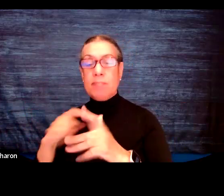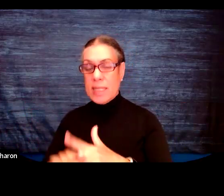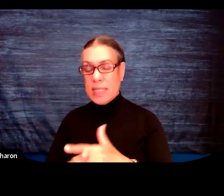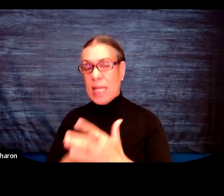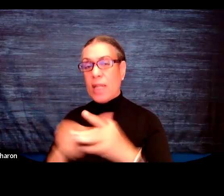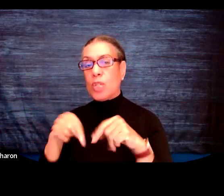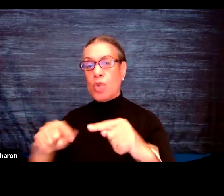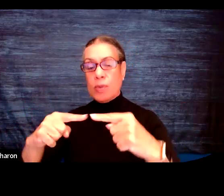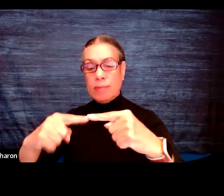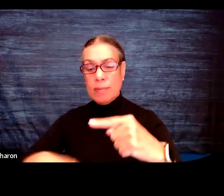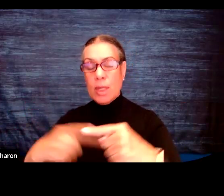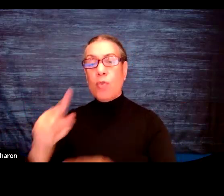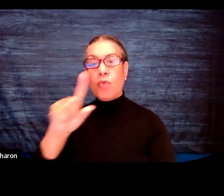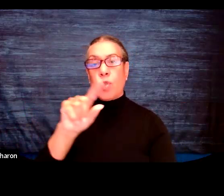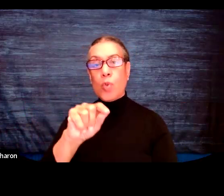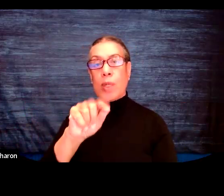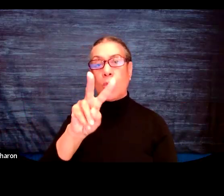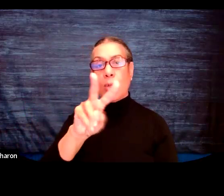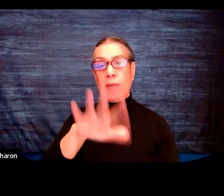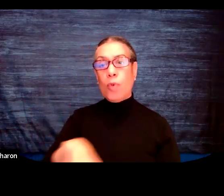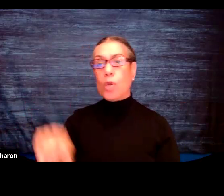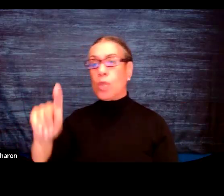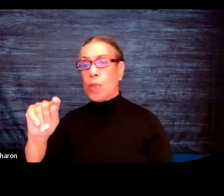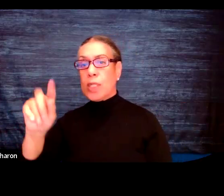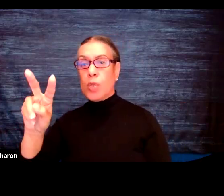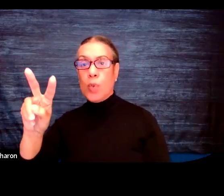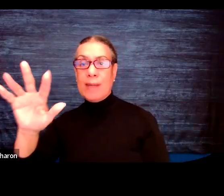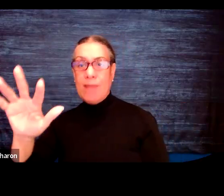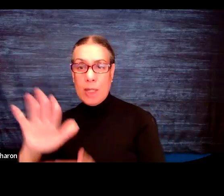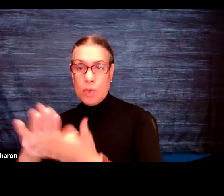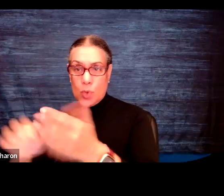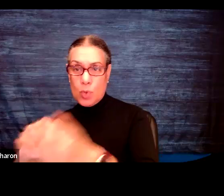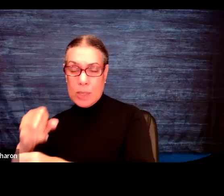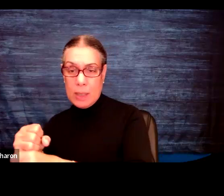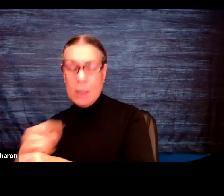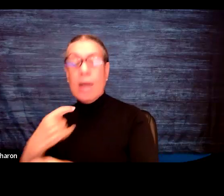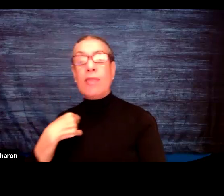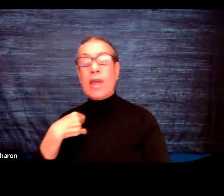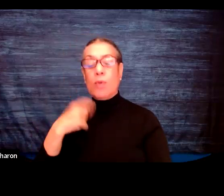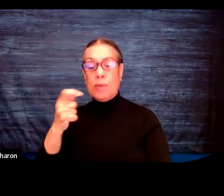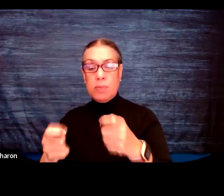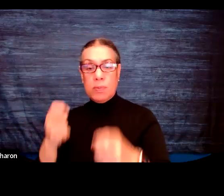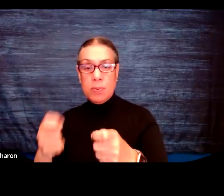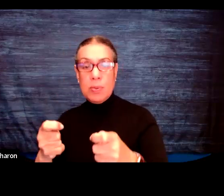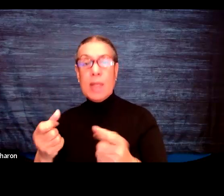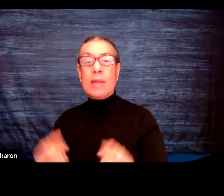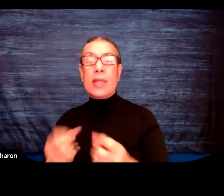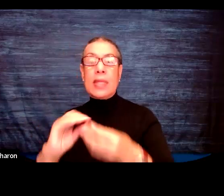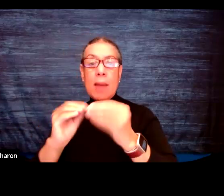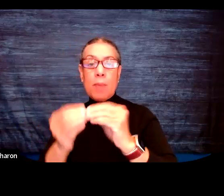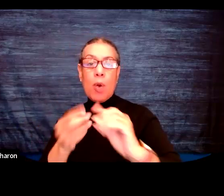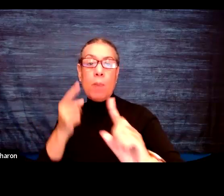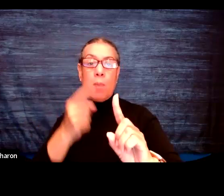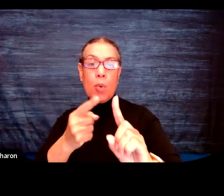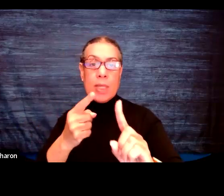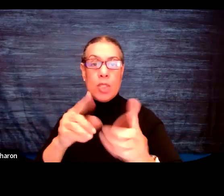admission cycle for the 24-25 school year. At the time, the school committee voted to revise the number of additional points that students